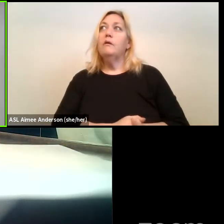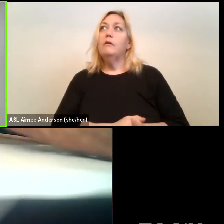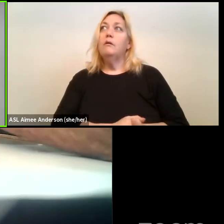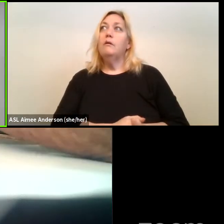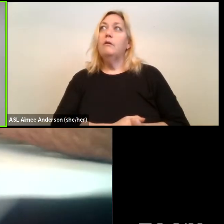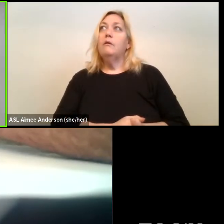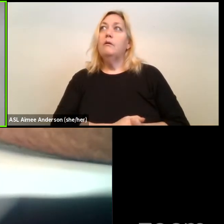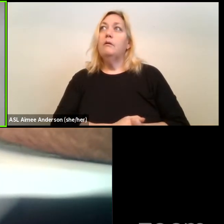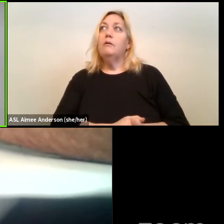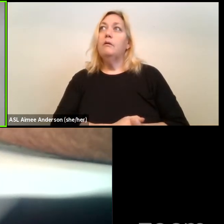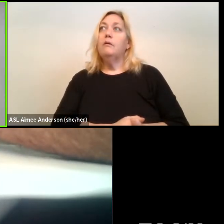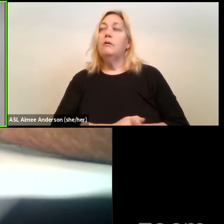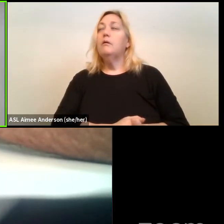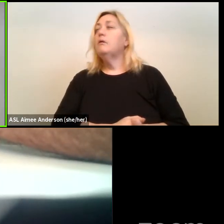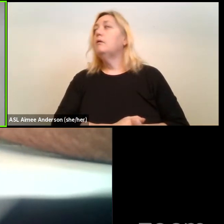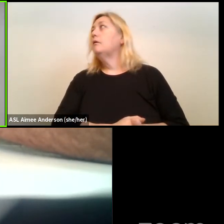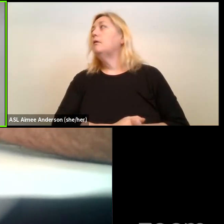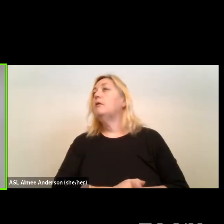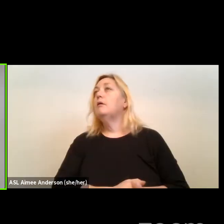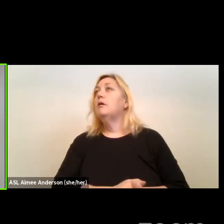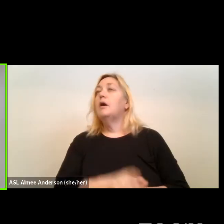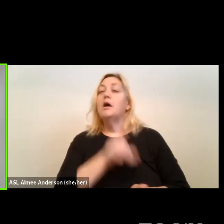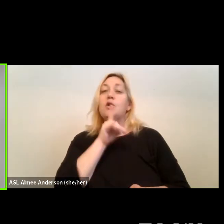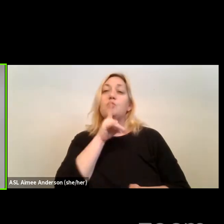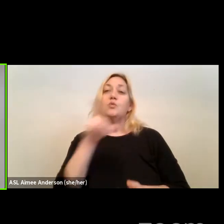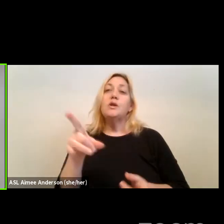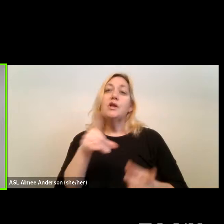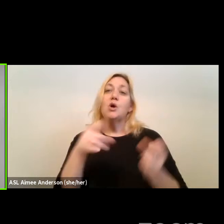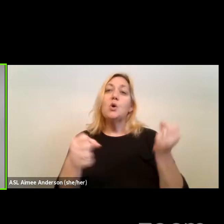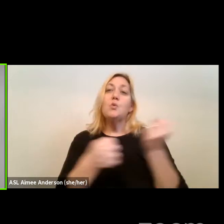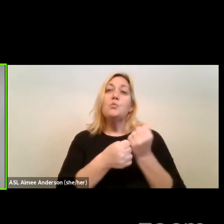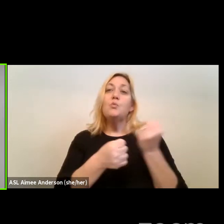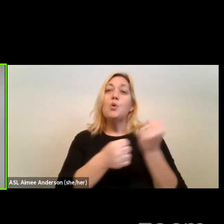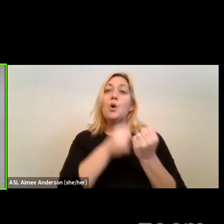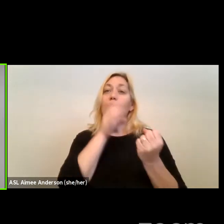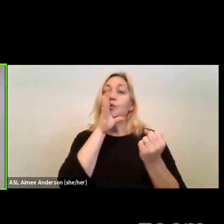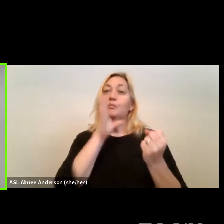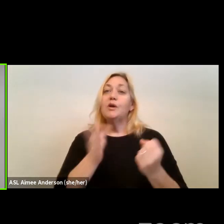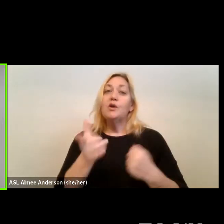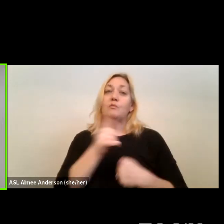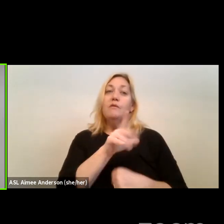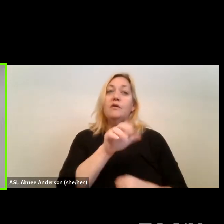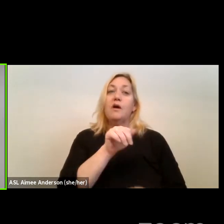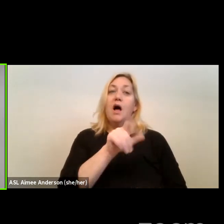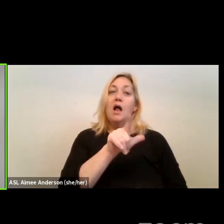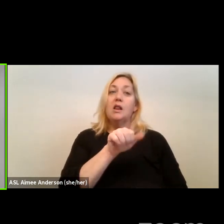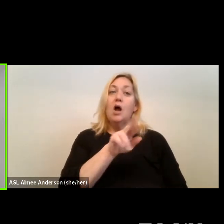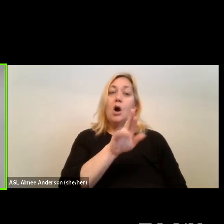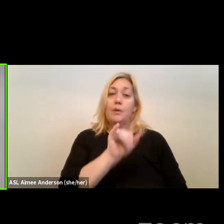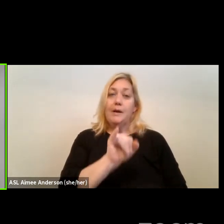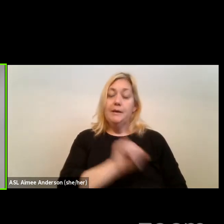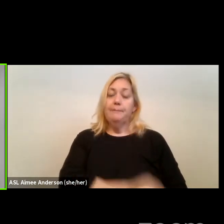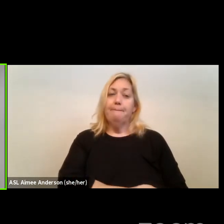Okay, since that wasn't really a pro speaker, let's move to Mr. Alari.